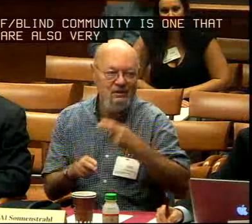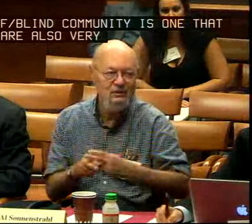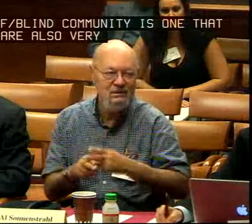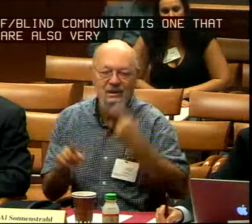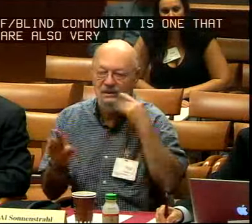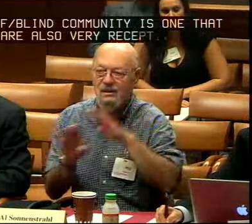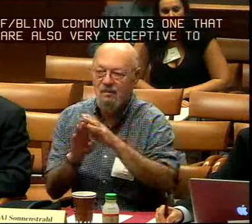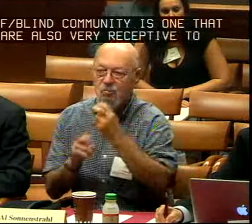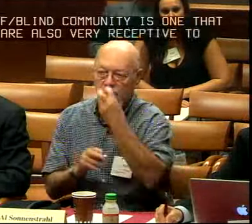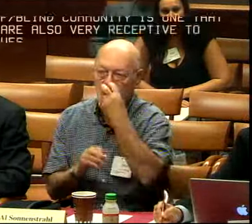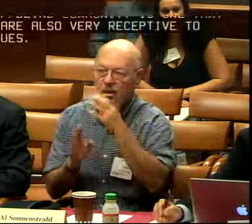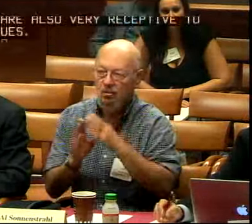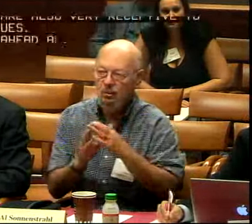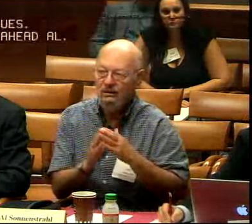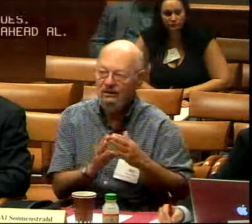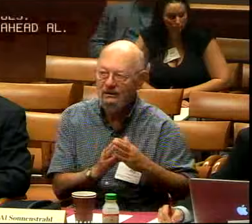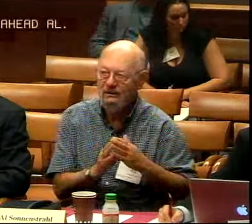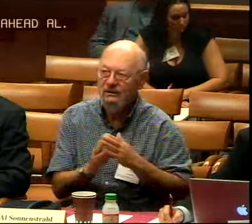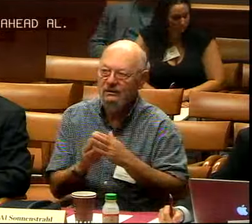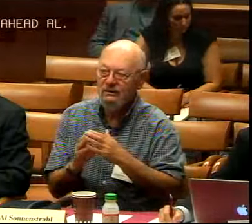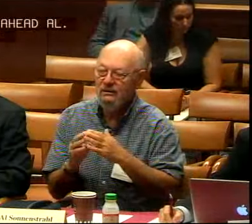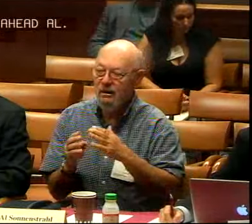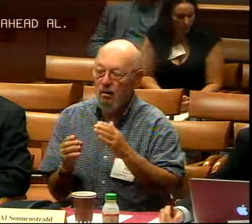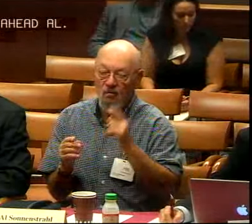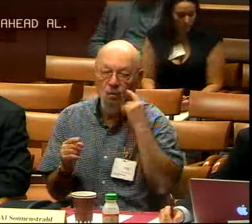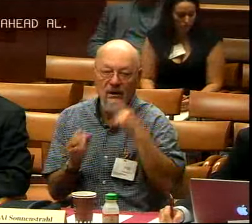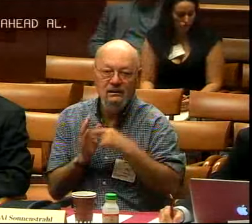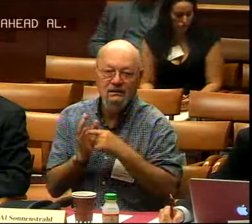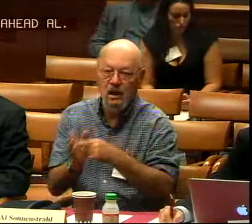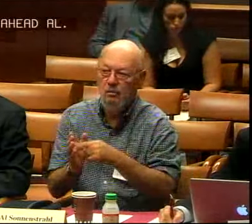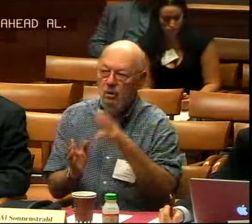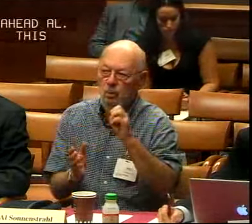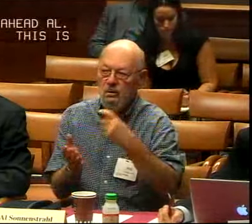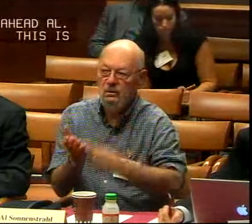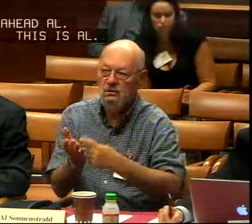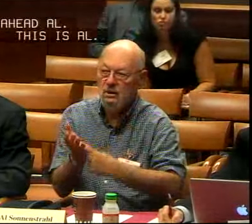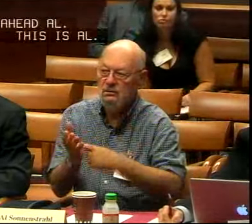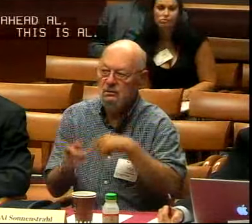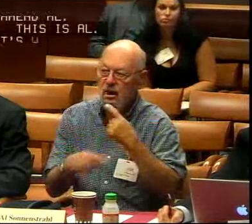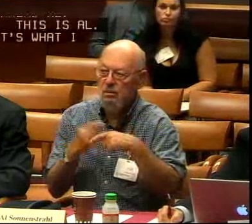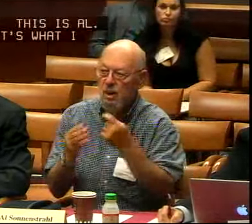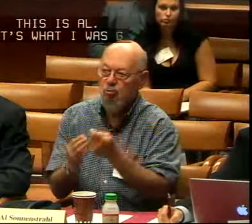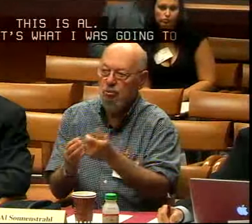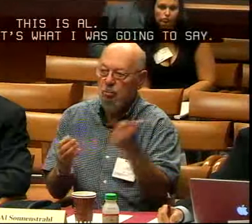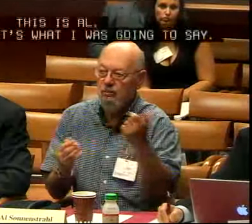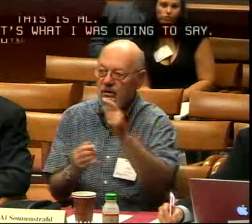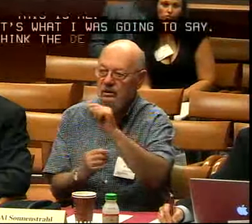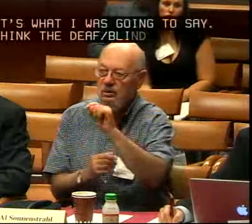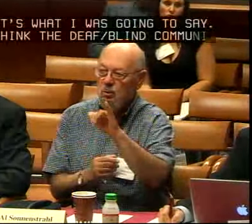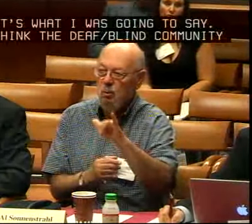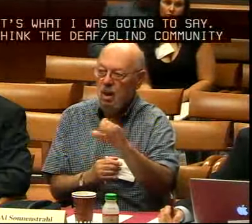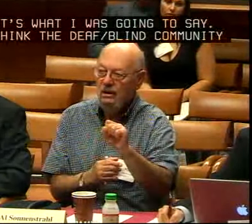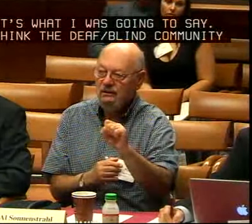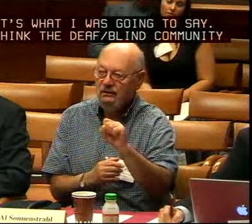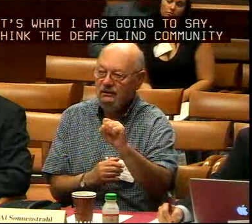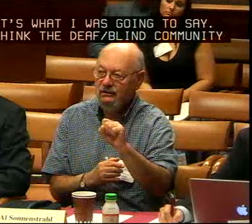say. I was just going to mention that the deaf-blind community, I wanted to mention them too. For example, talking about